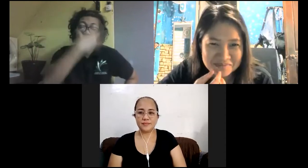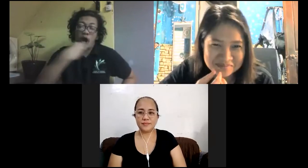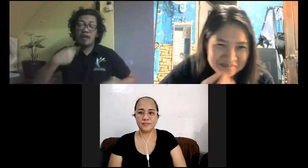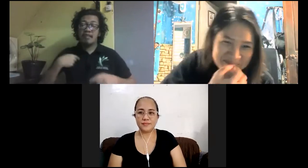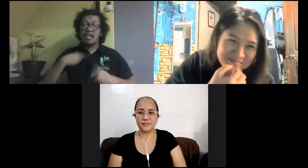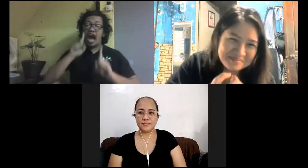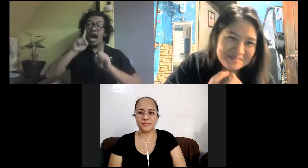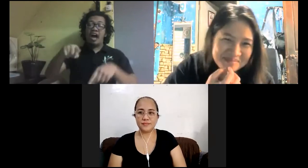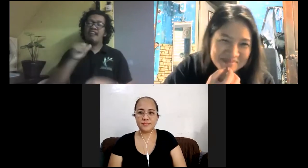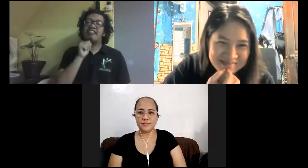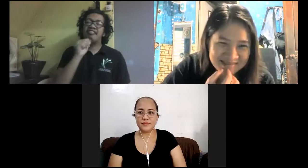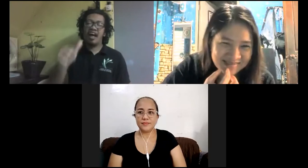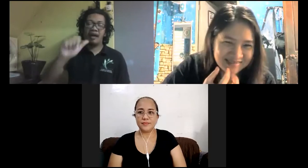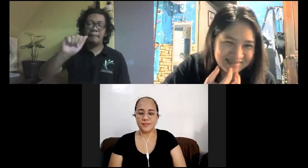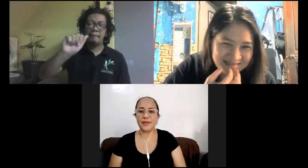sign. Right.